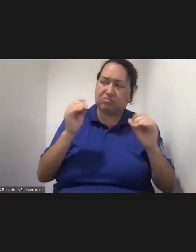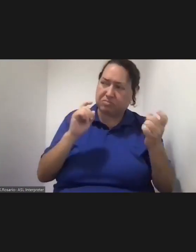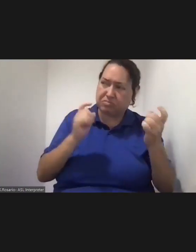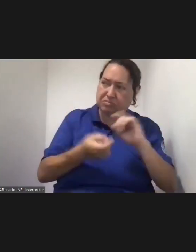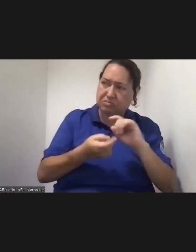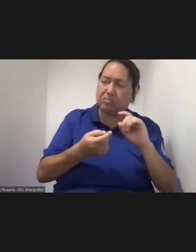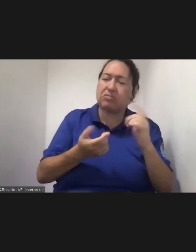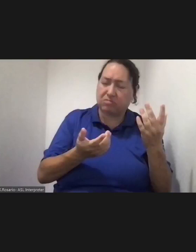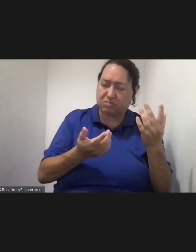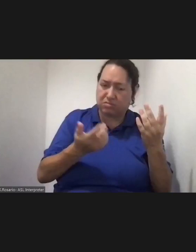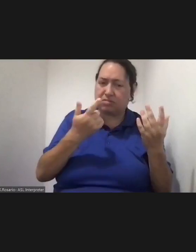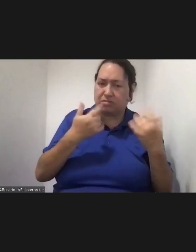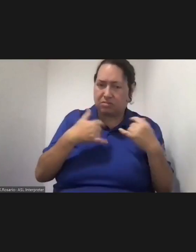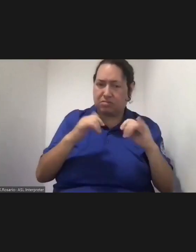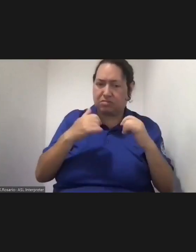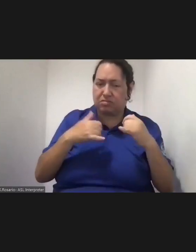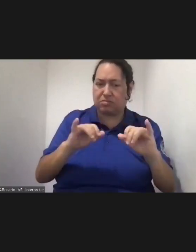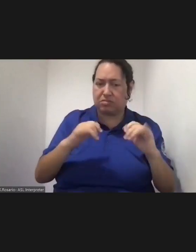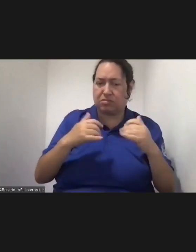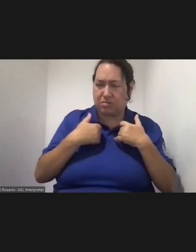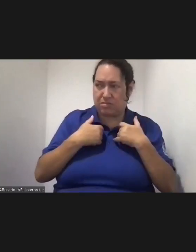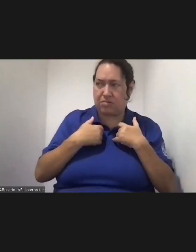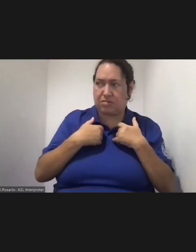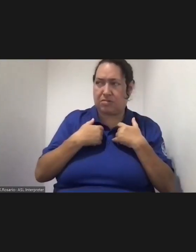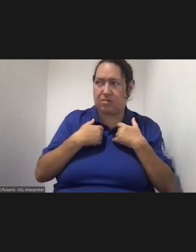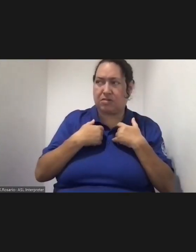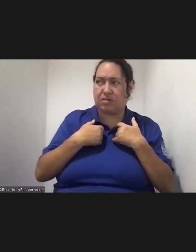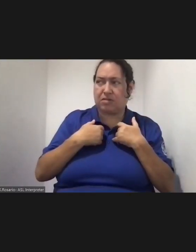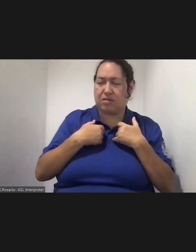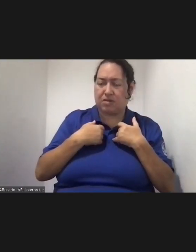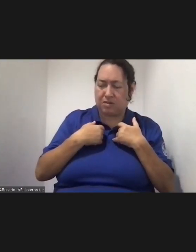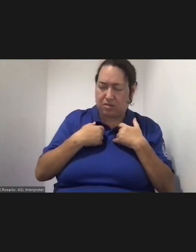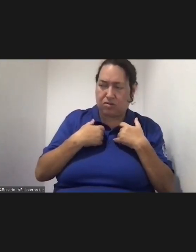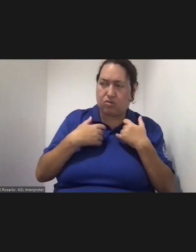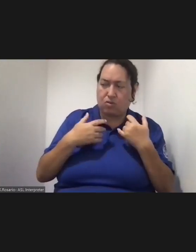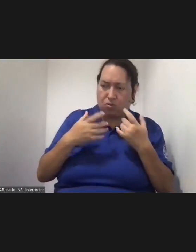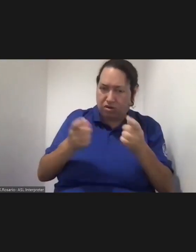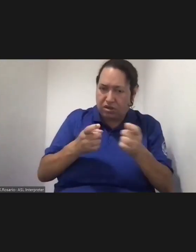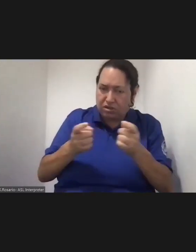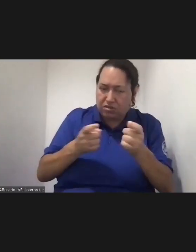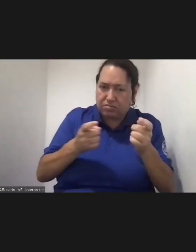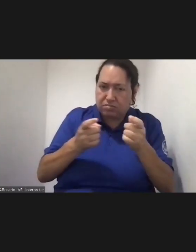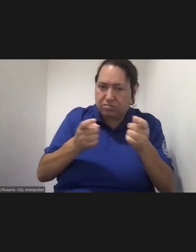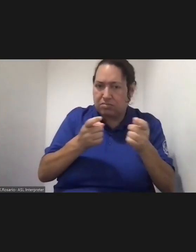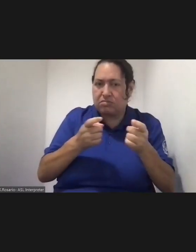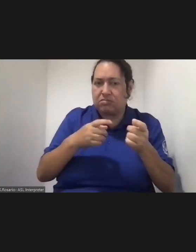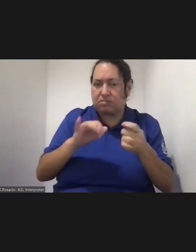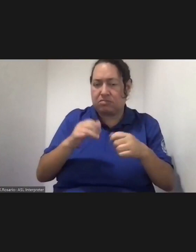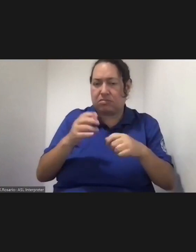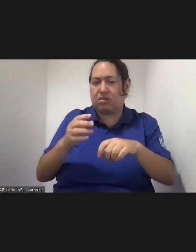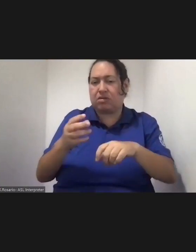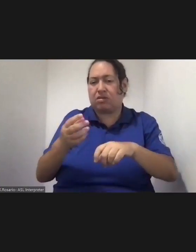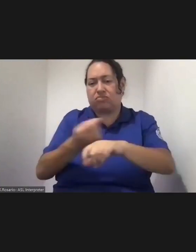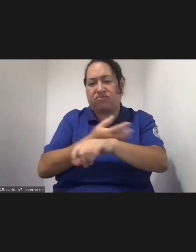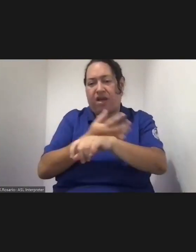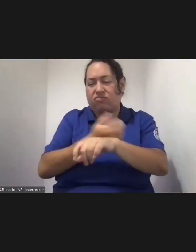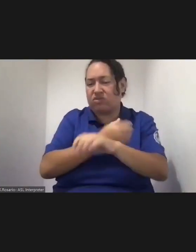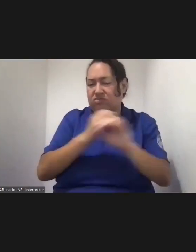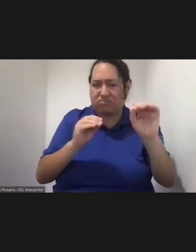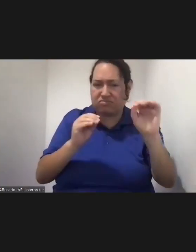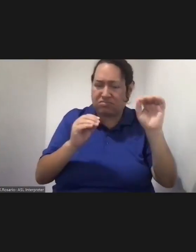Because we're still at a point of containing the virus. So nothing changes.